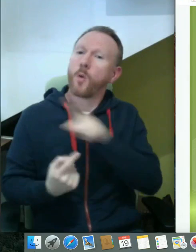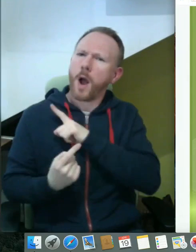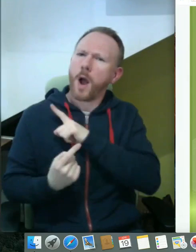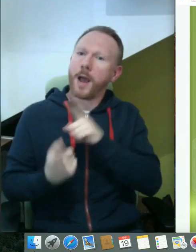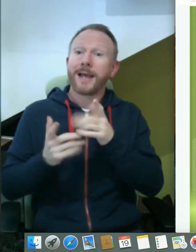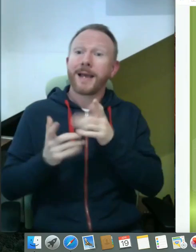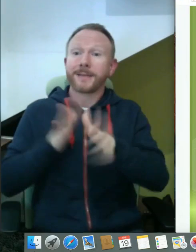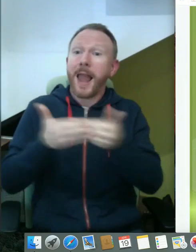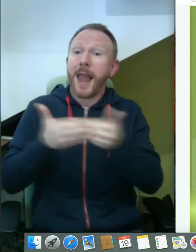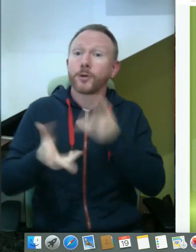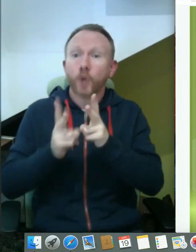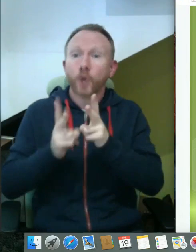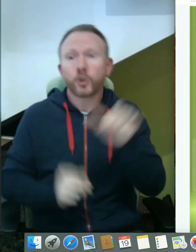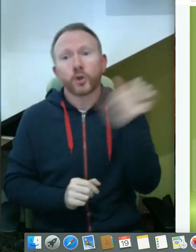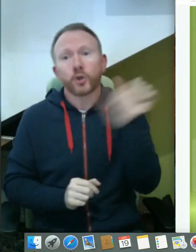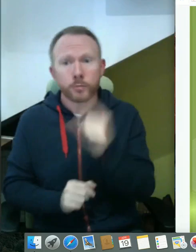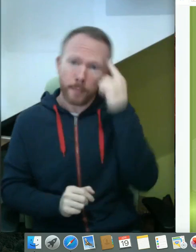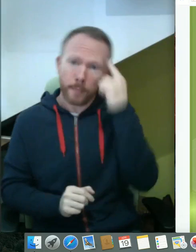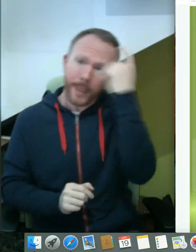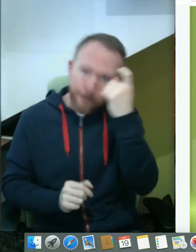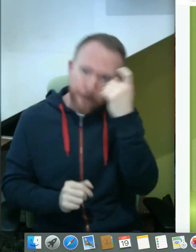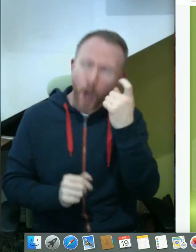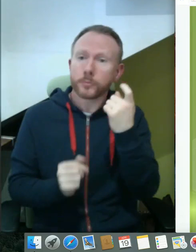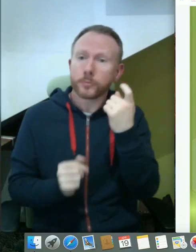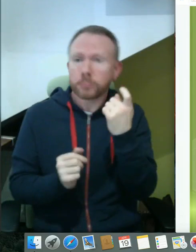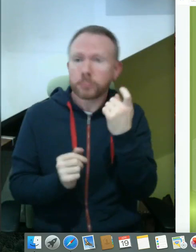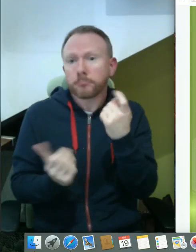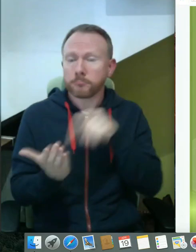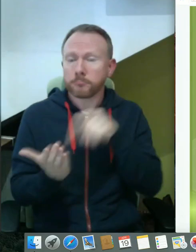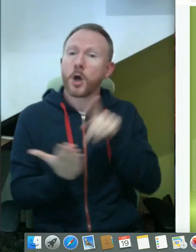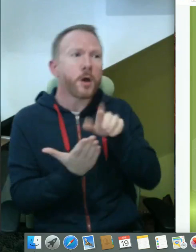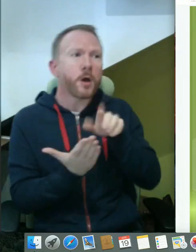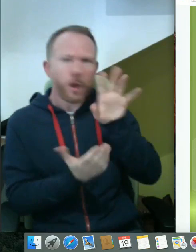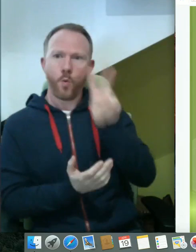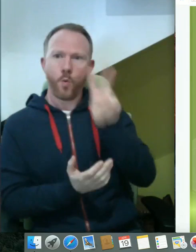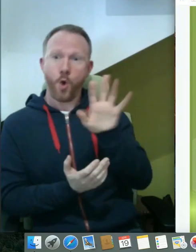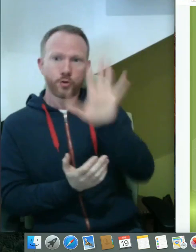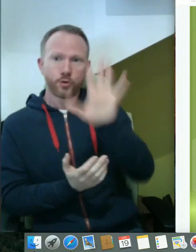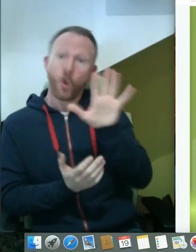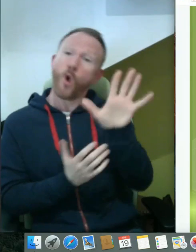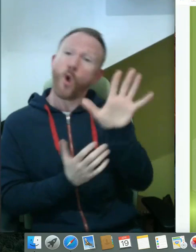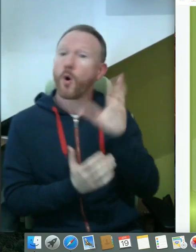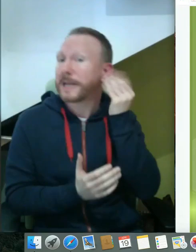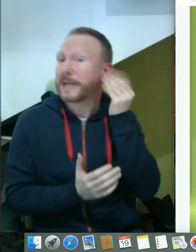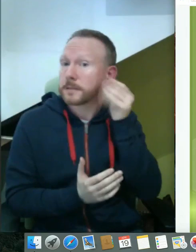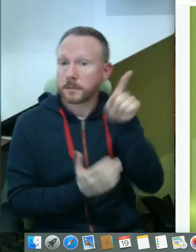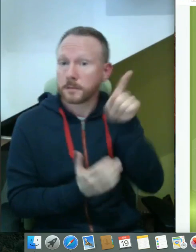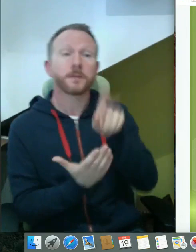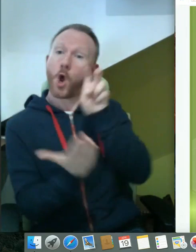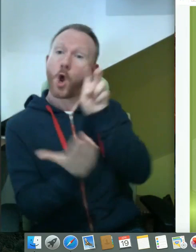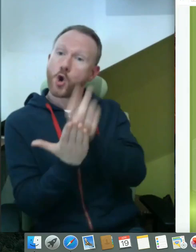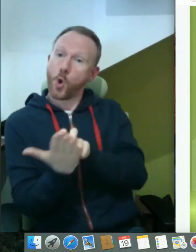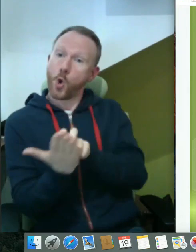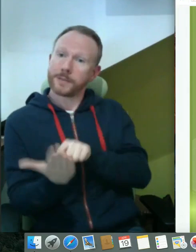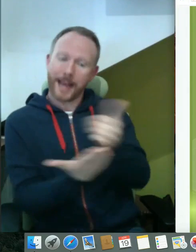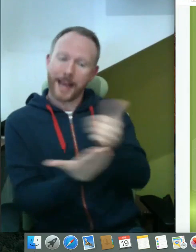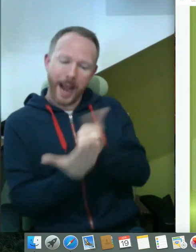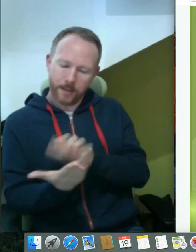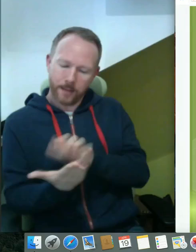at note-taking much more than we currently do as a tool to assist with our interpretations in these kind of